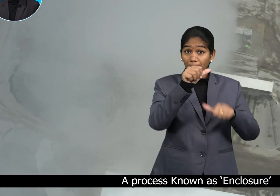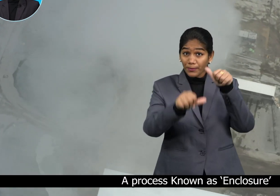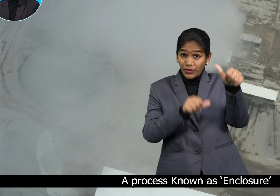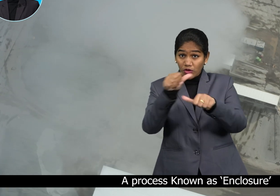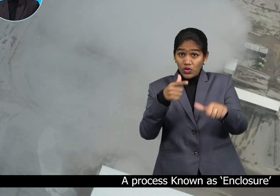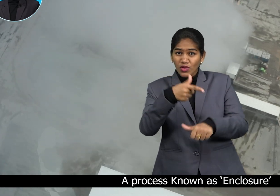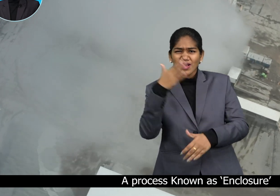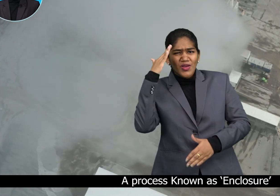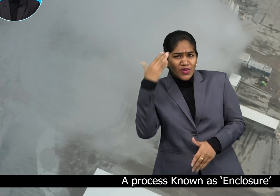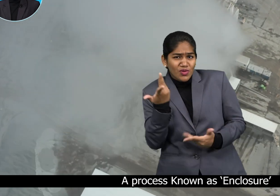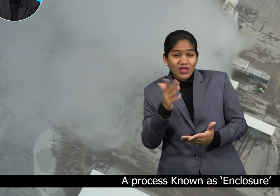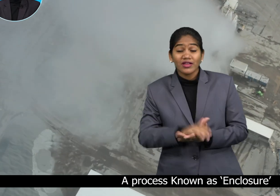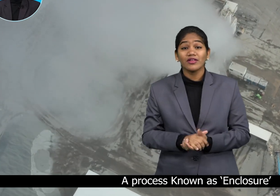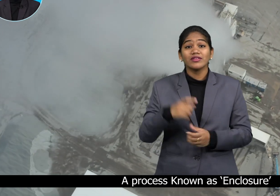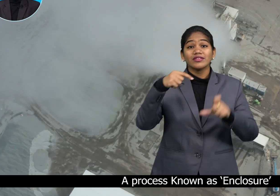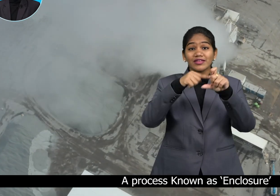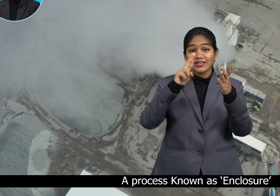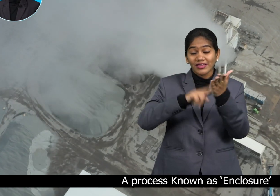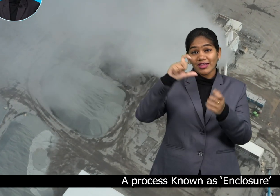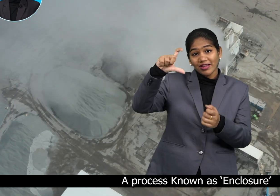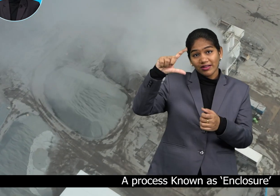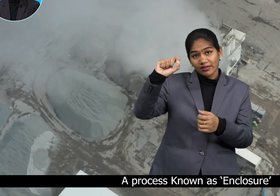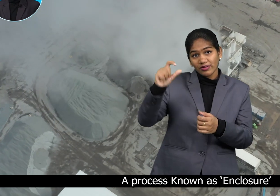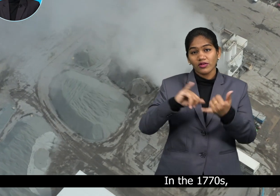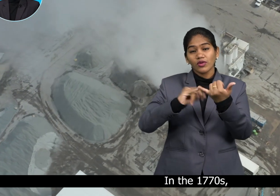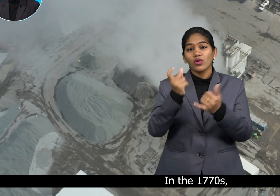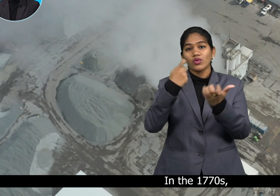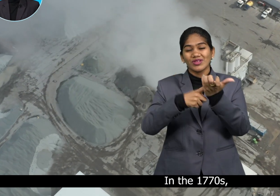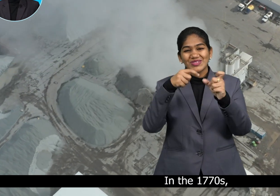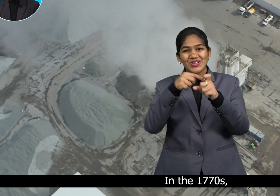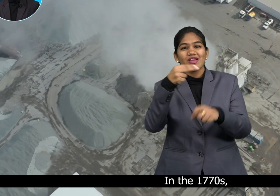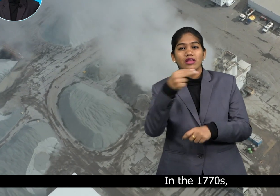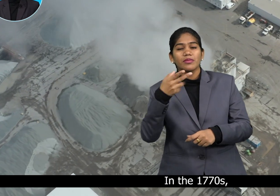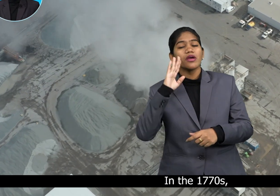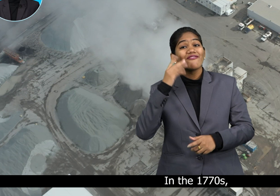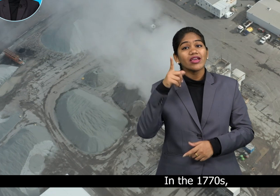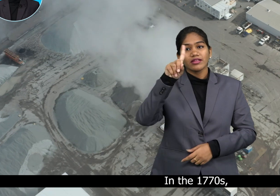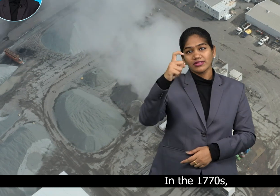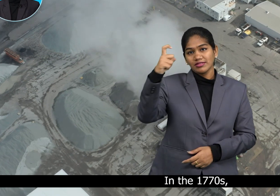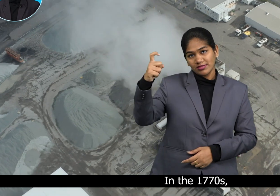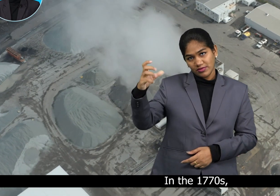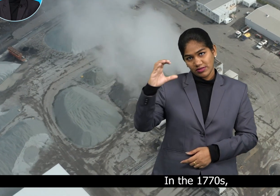A process known as enclosure in the 1770s